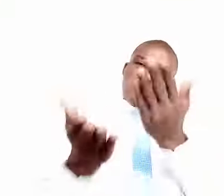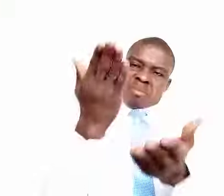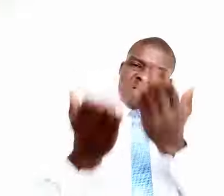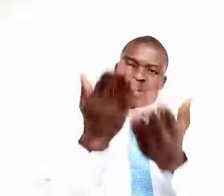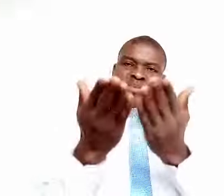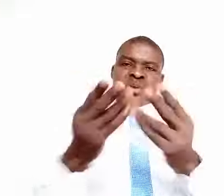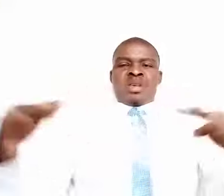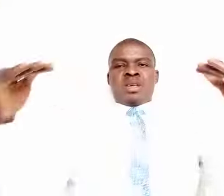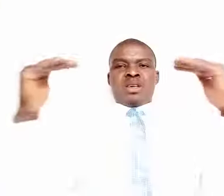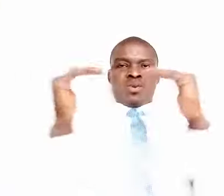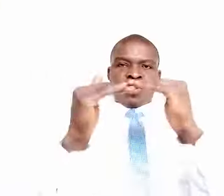than the denominator.